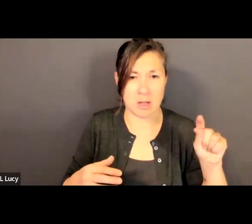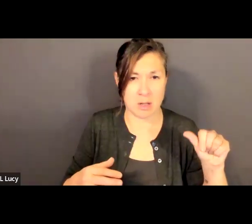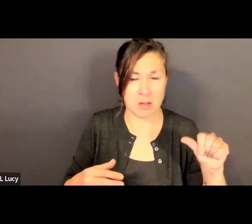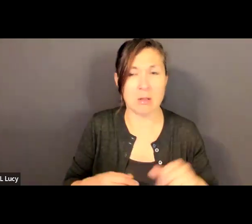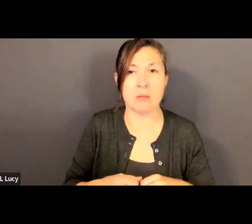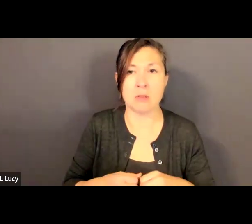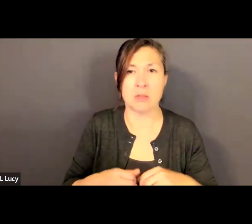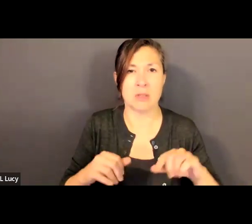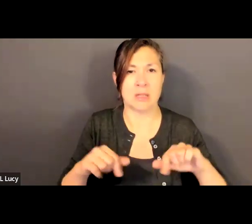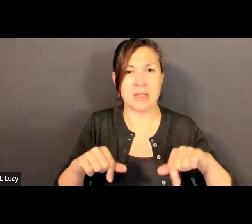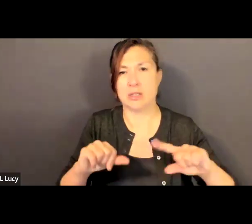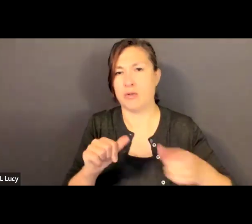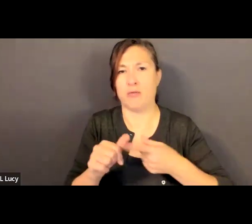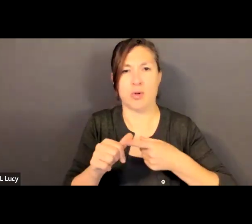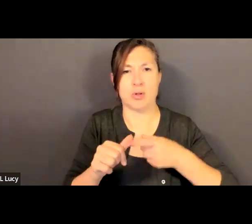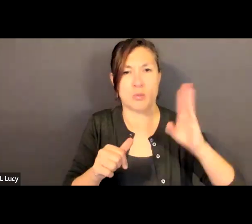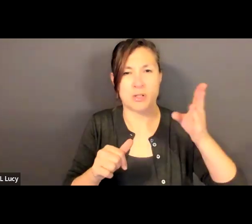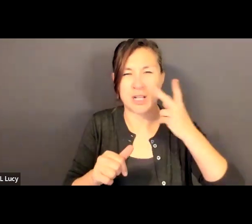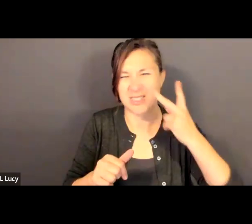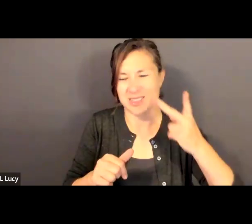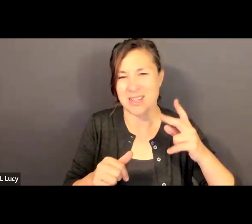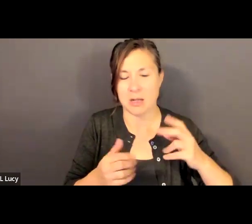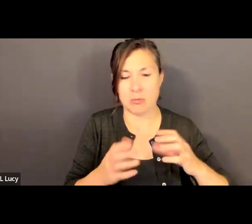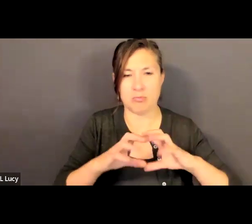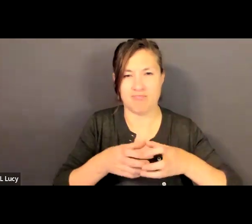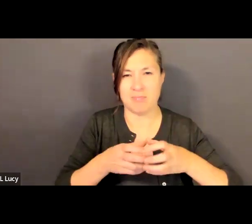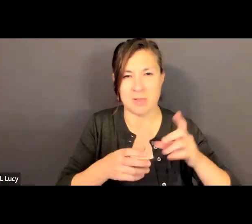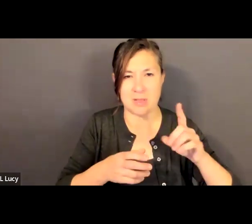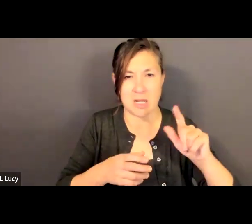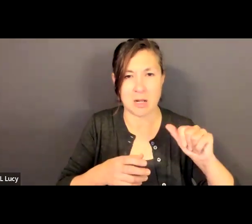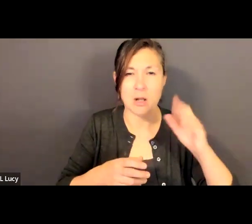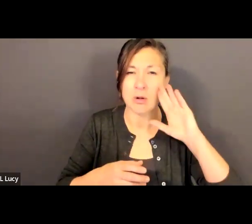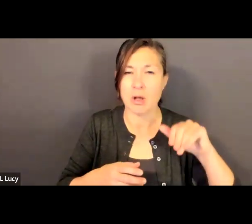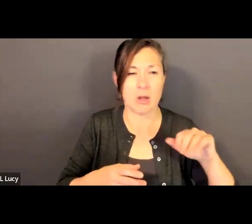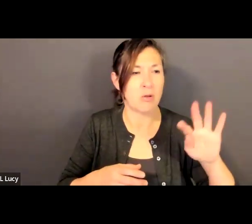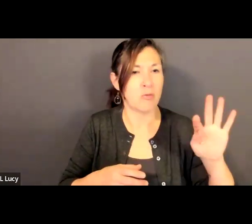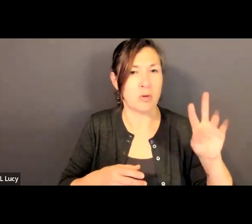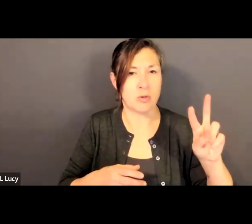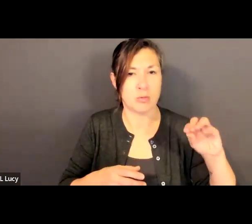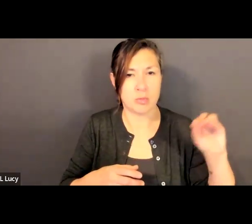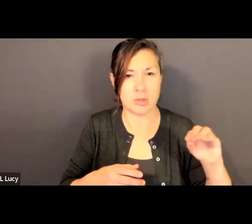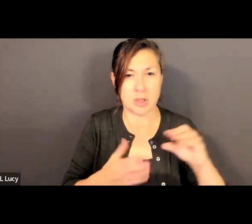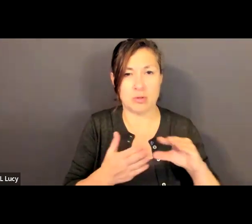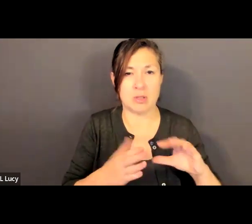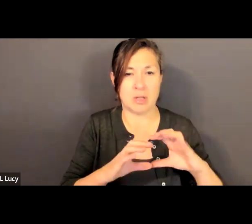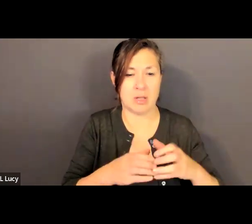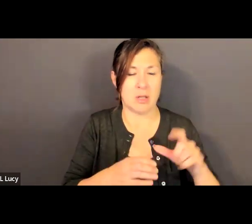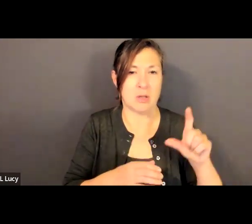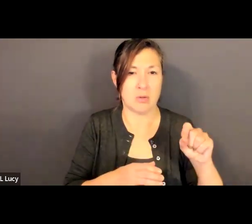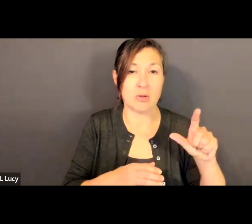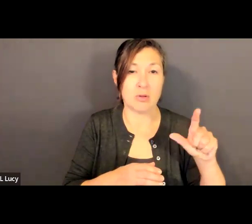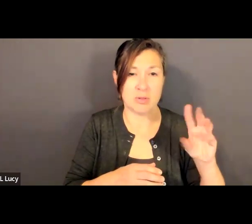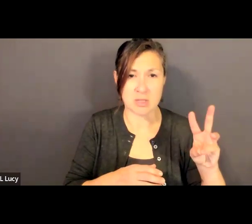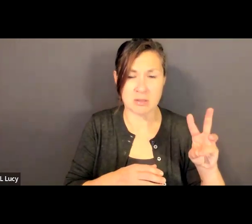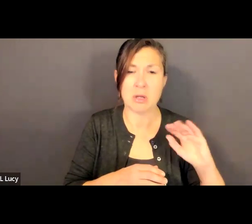receiving. So I guess my question was more along the lines of, we know that 42% of our students in the class of 2026 are on